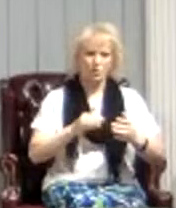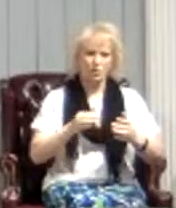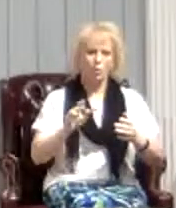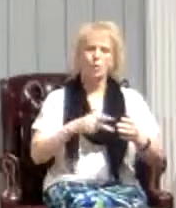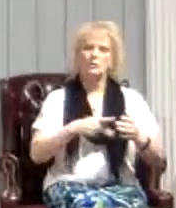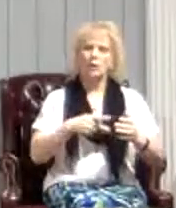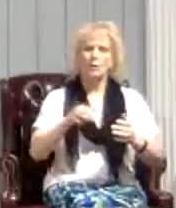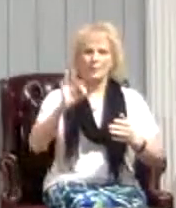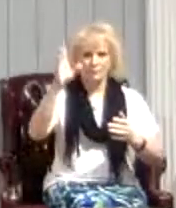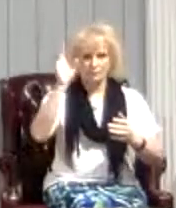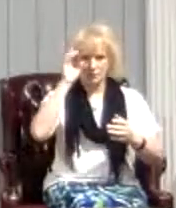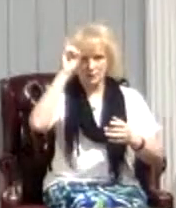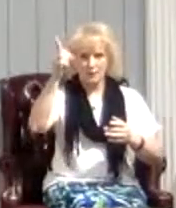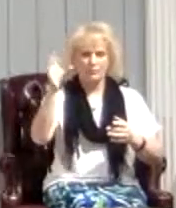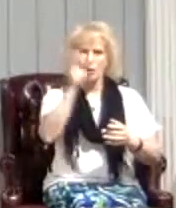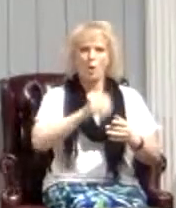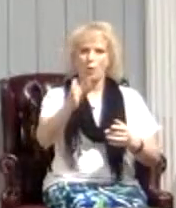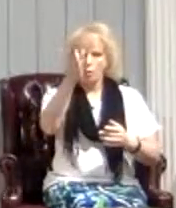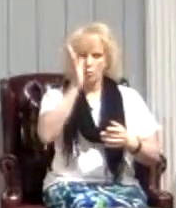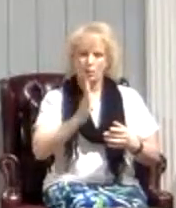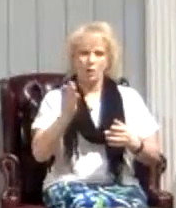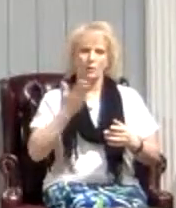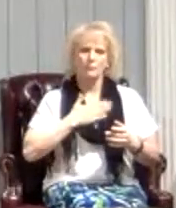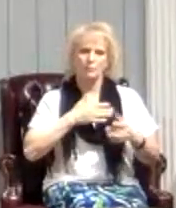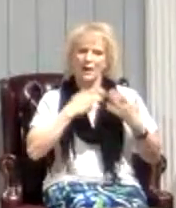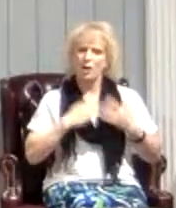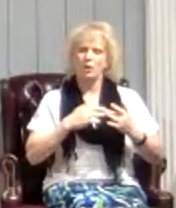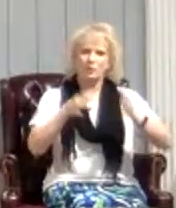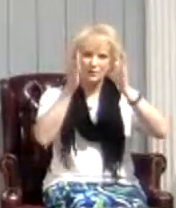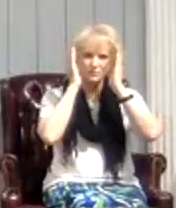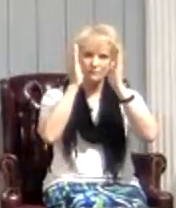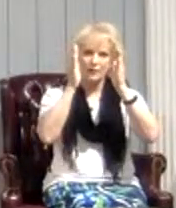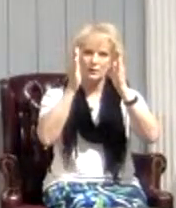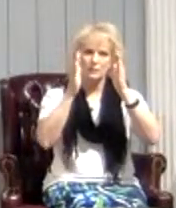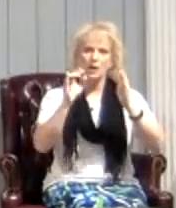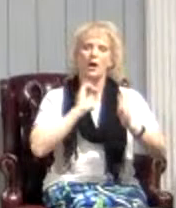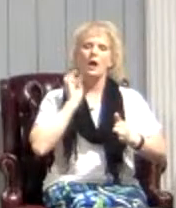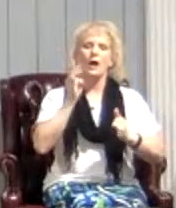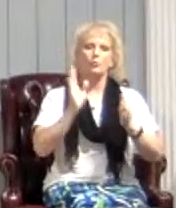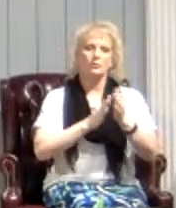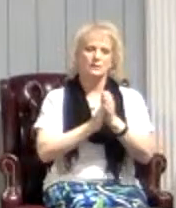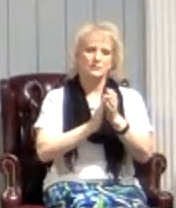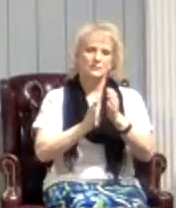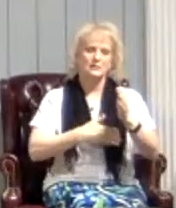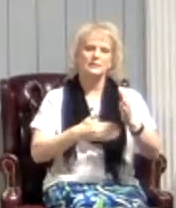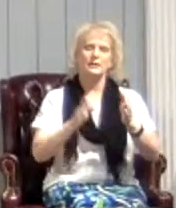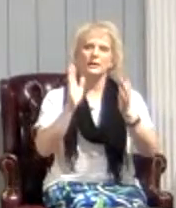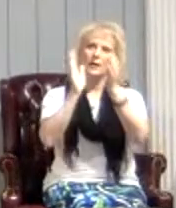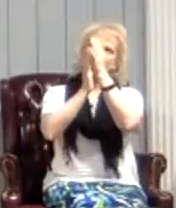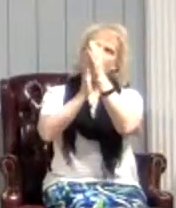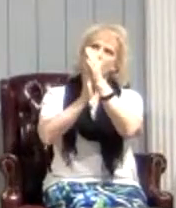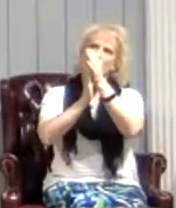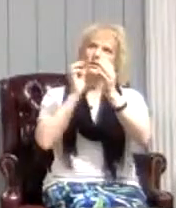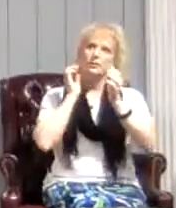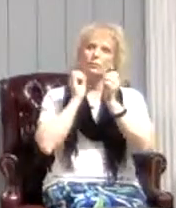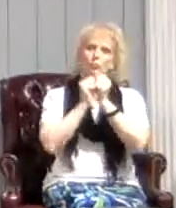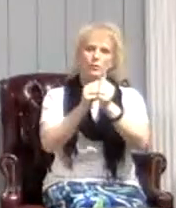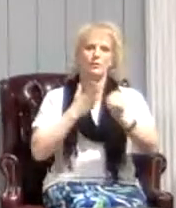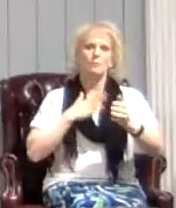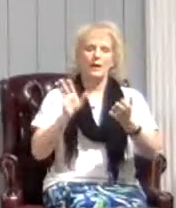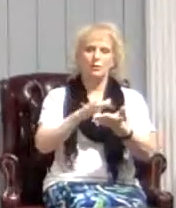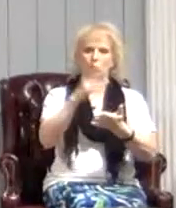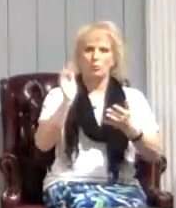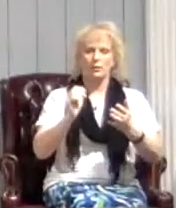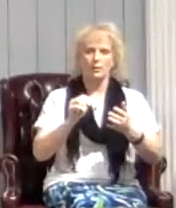A song of David. "O God, my heart is fixed. I will sing and give praise even with my glory."